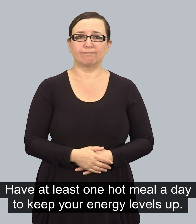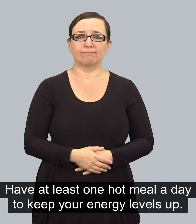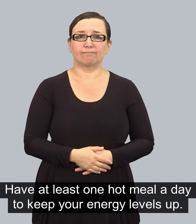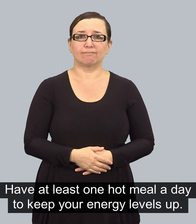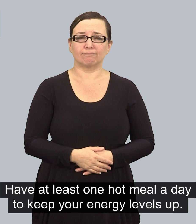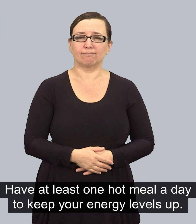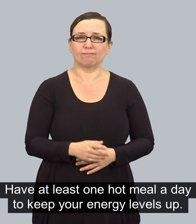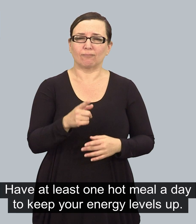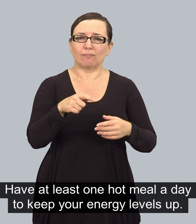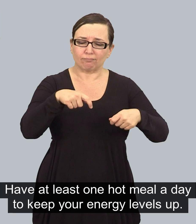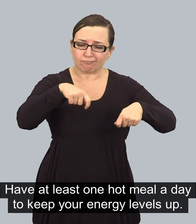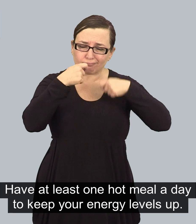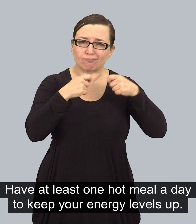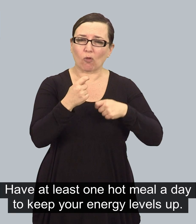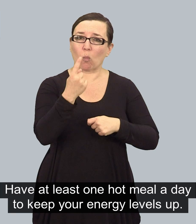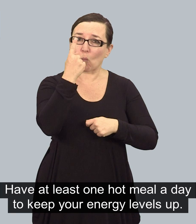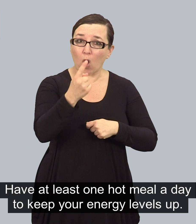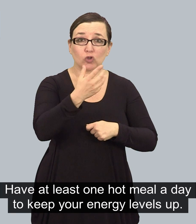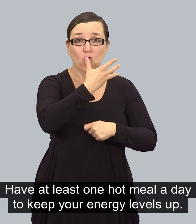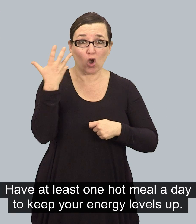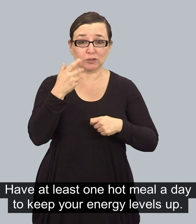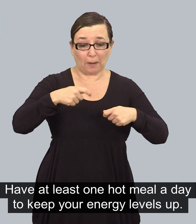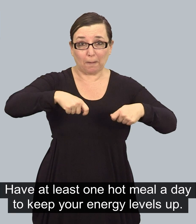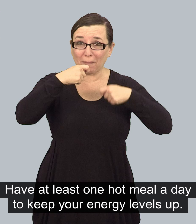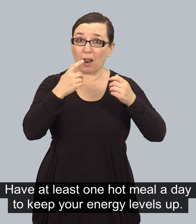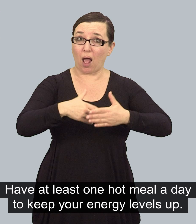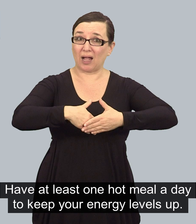have at least one hot meal a day to keep your energy levels up,